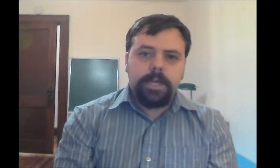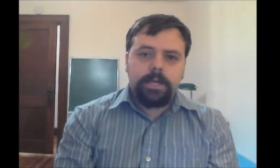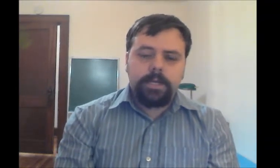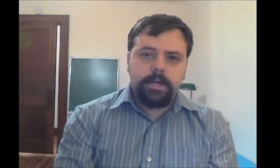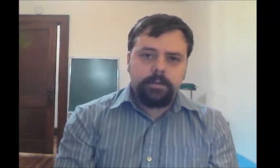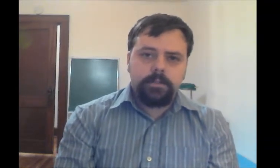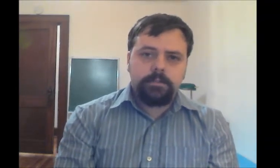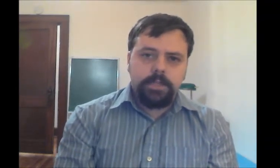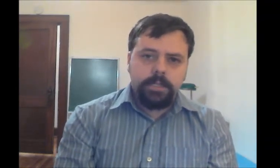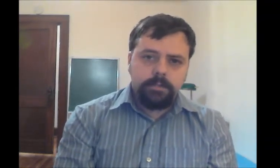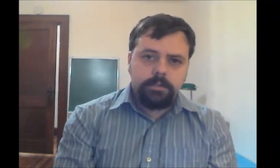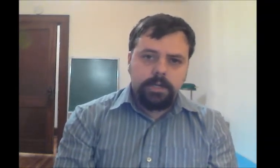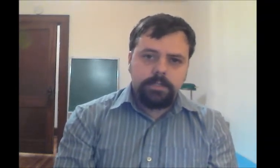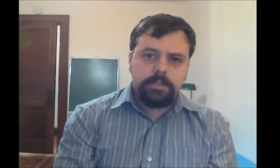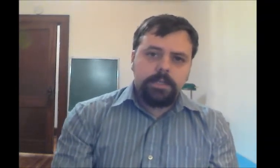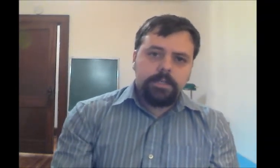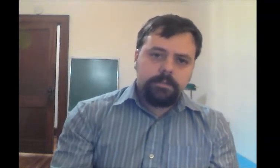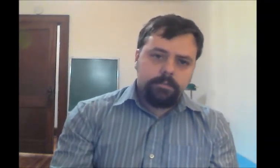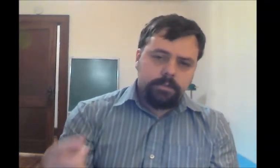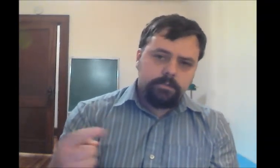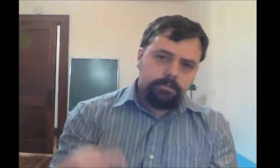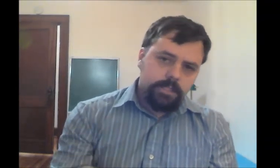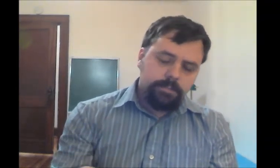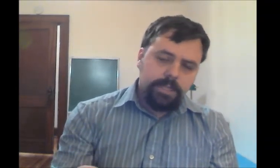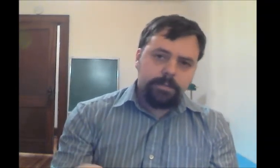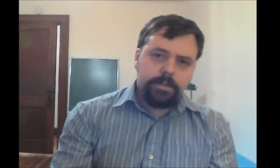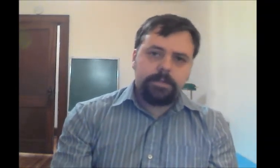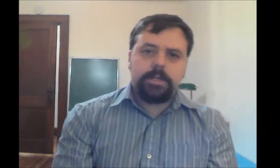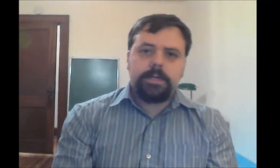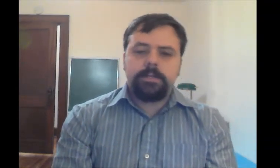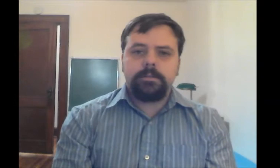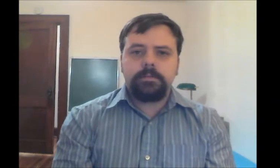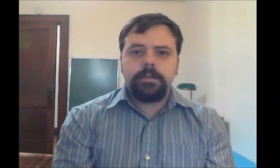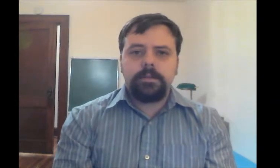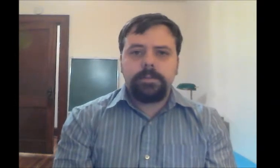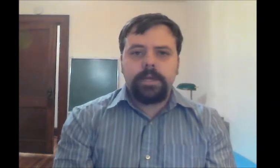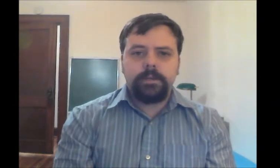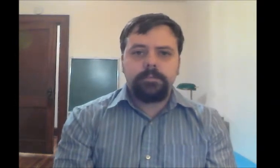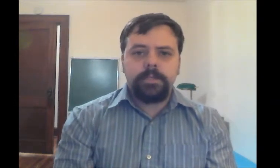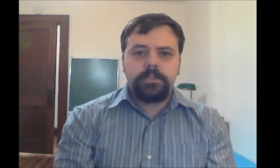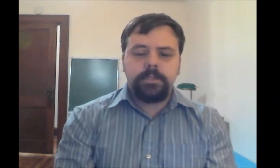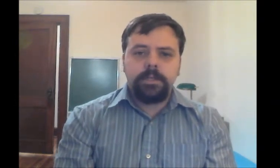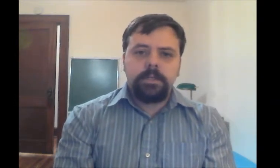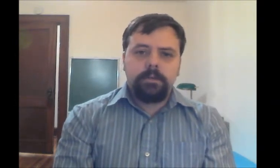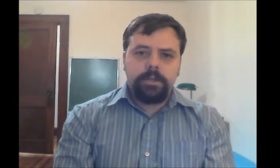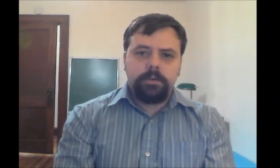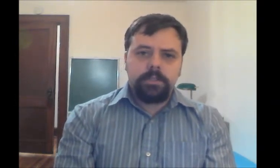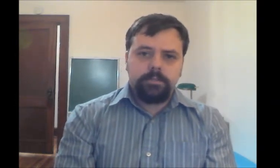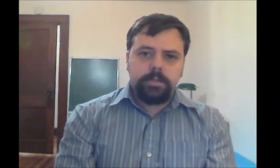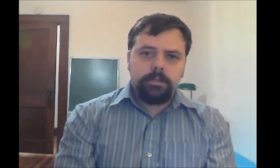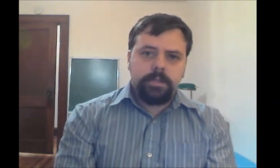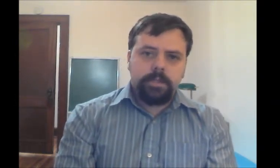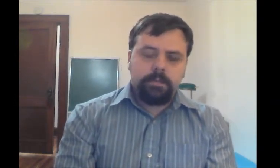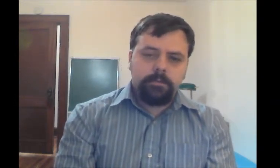p-adic annihilators of real ideal classes and results from this paper on the p-adic completion of the units of a real abelian number